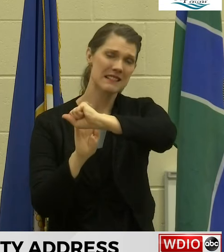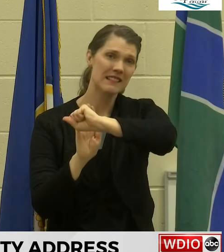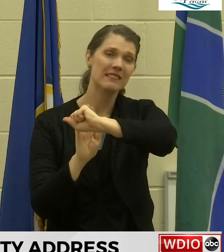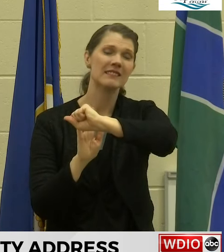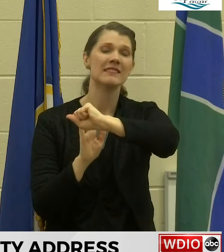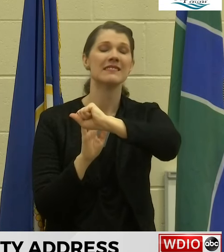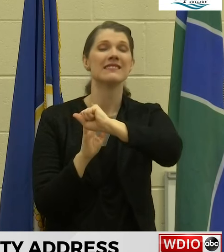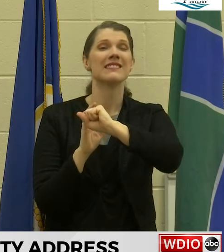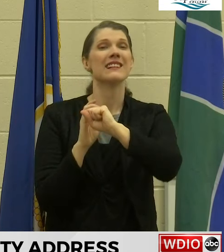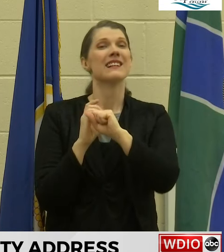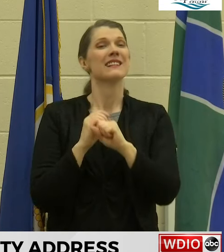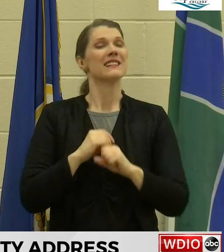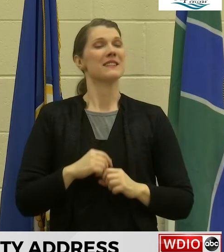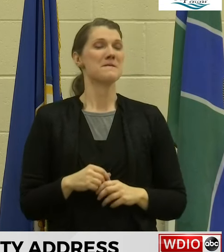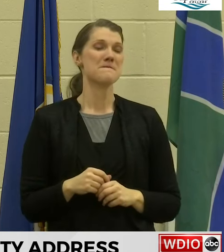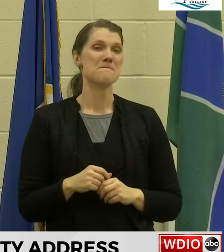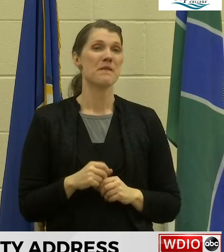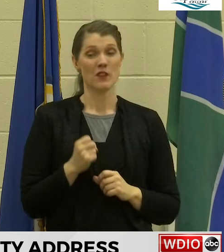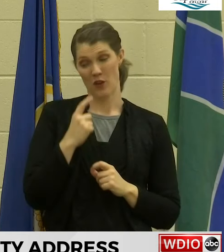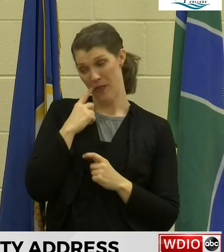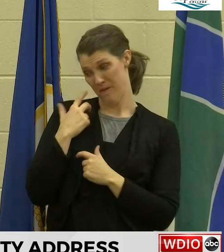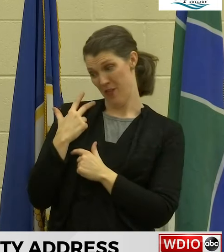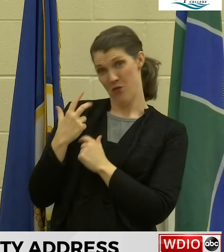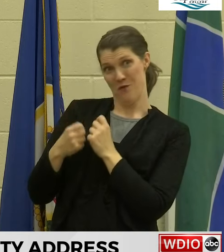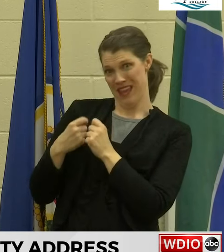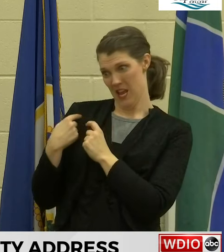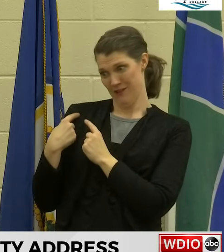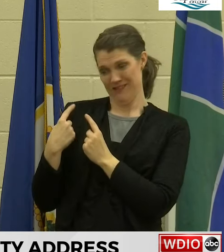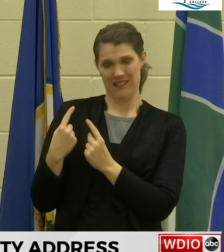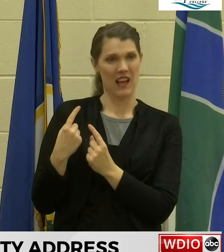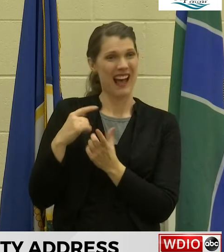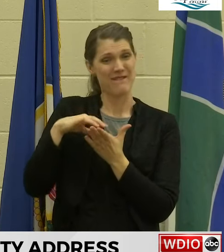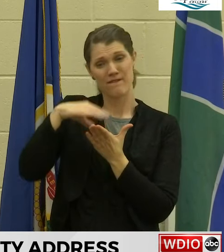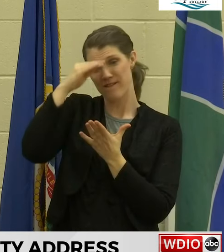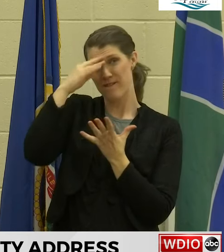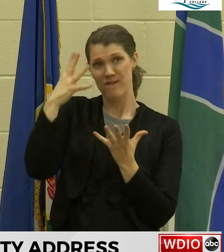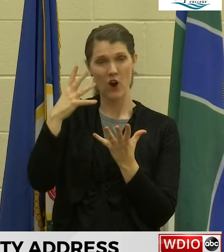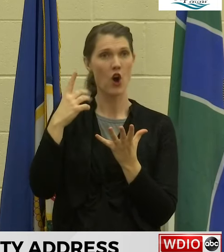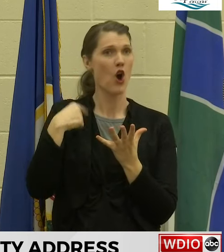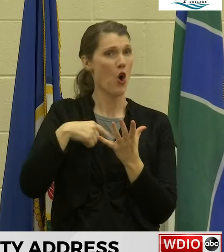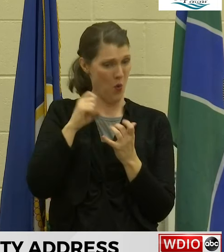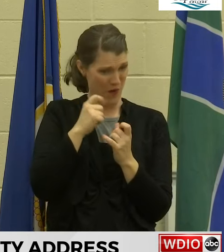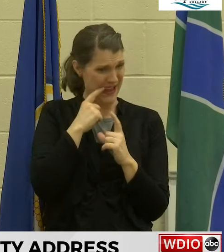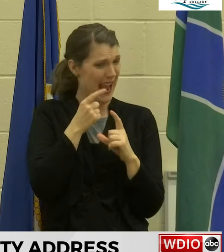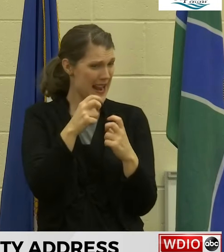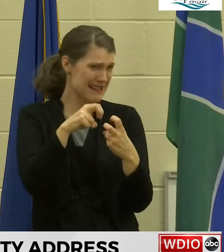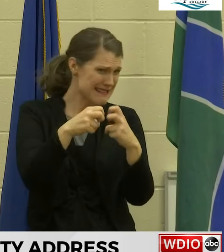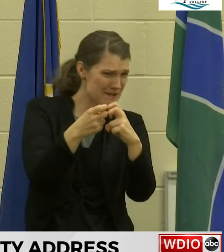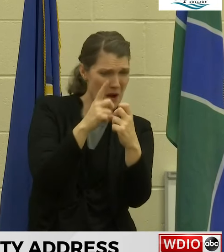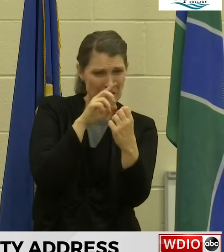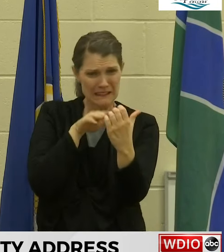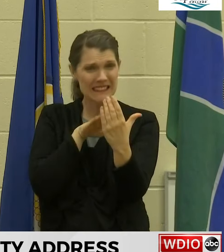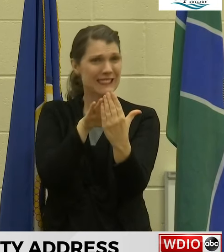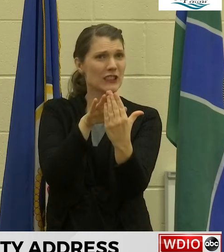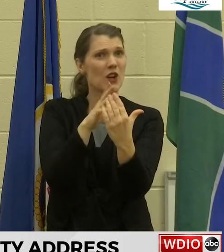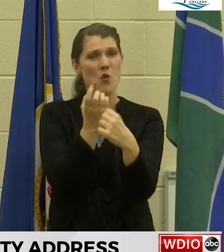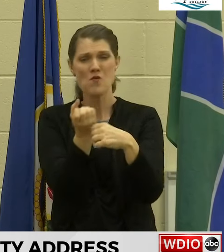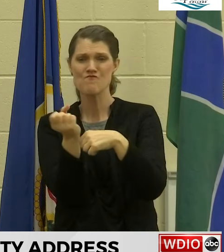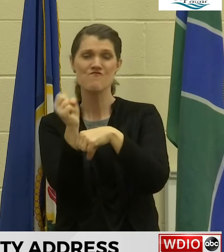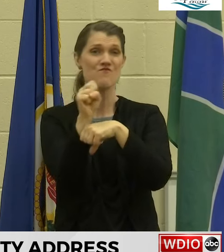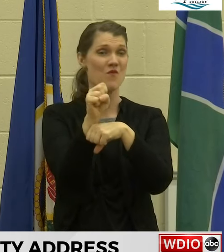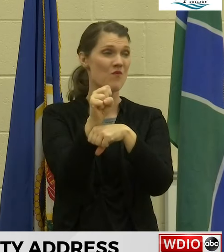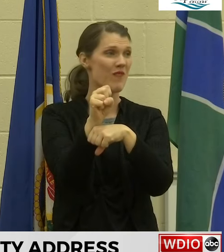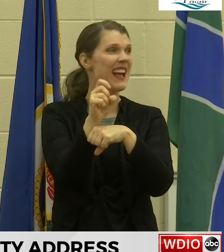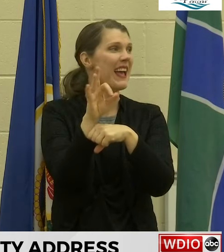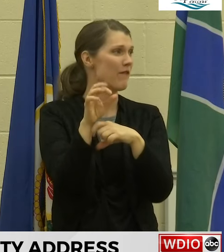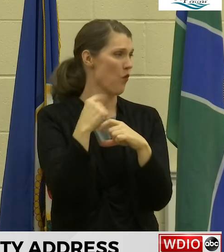These past 3 years, I have learned that we can only overcome the challenges we face by